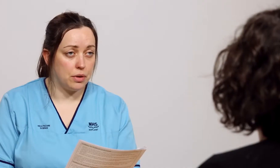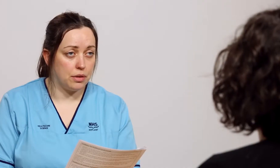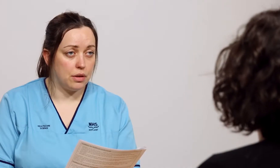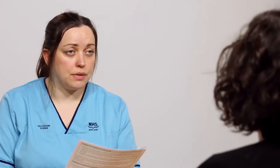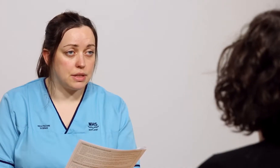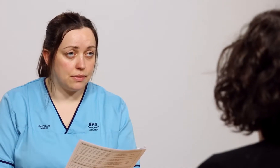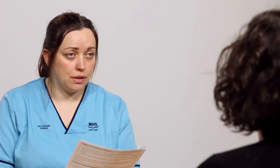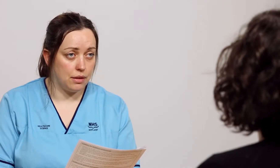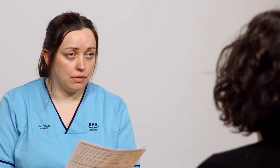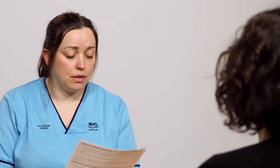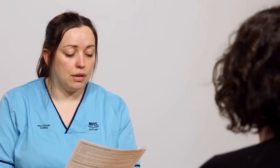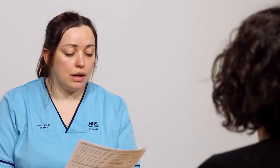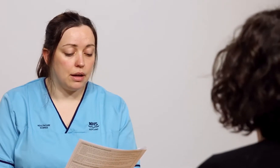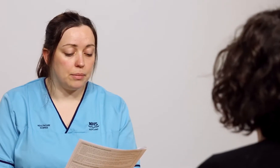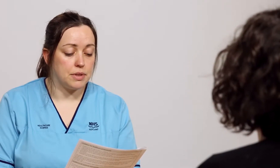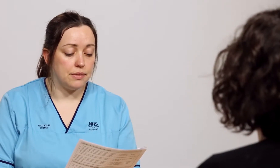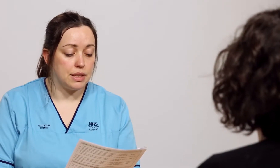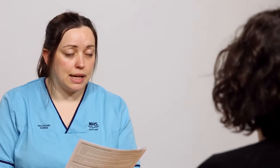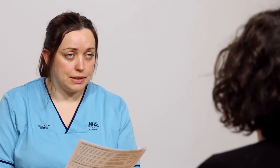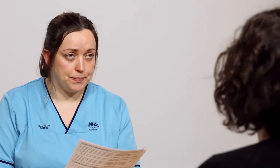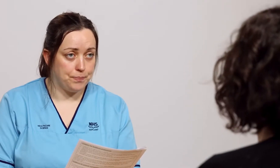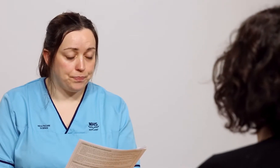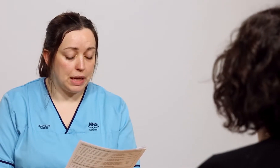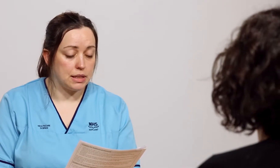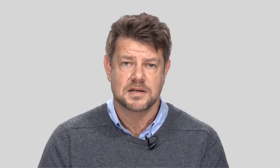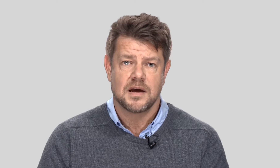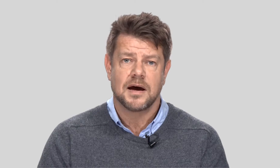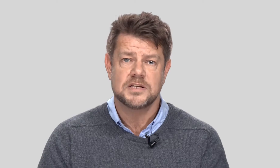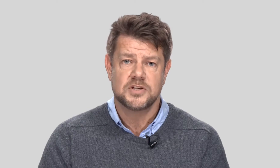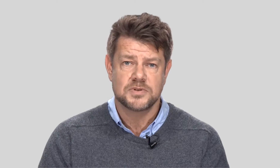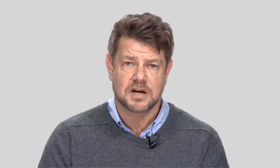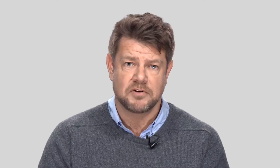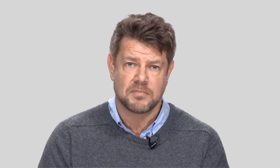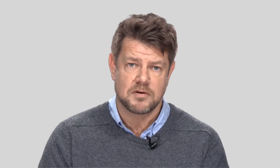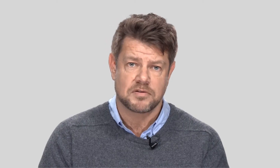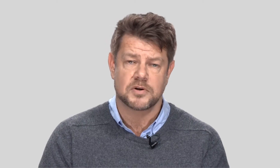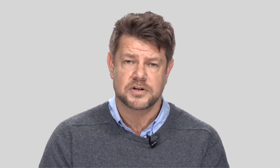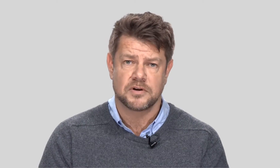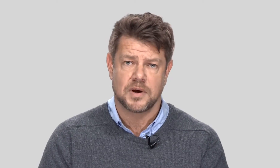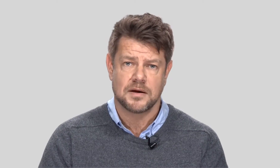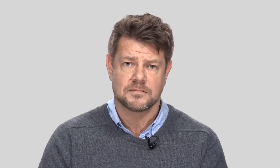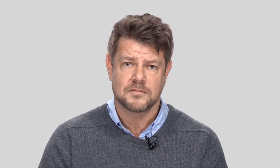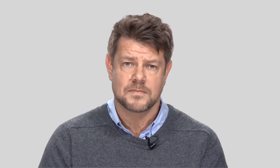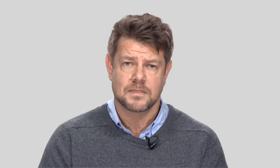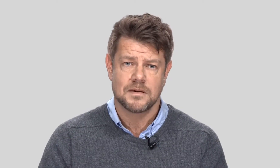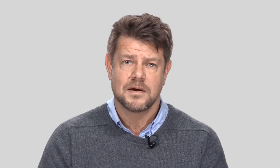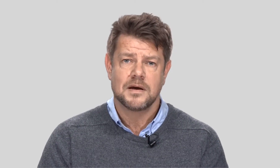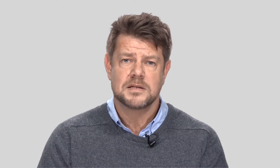reading. Make sure the light is on your face and don't cover your mouth or turn away.